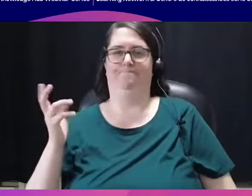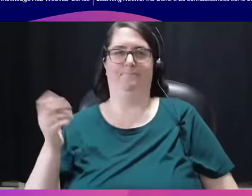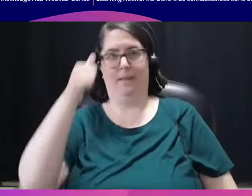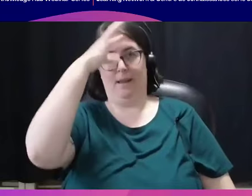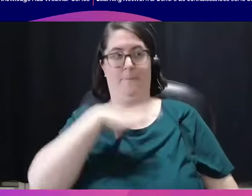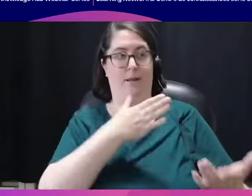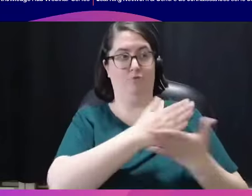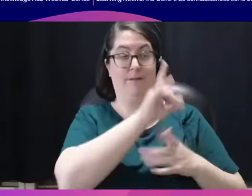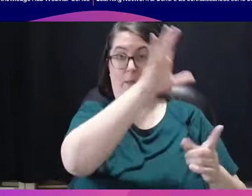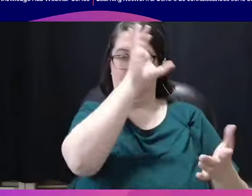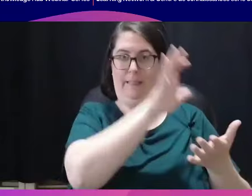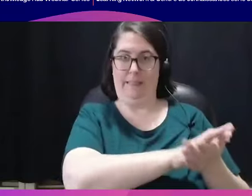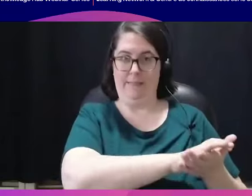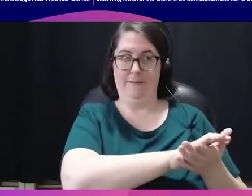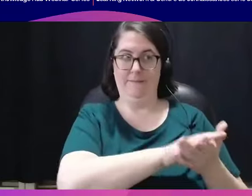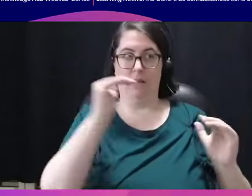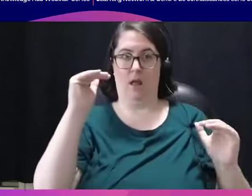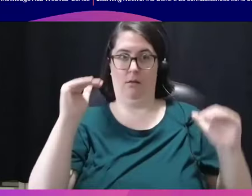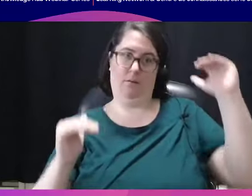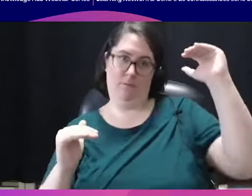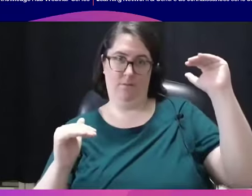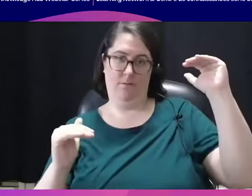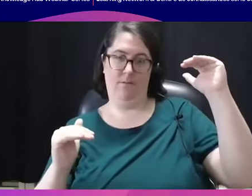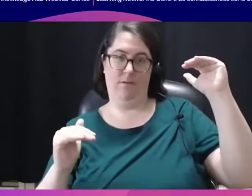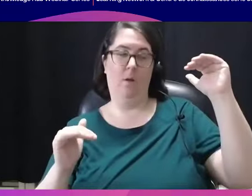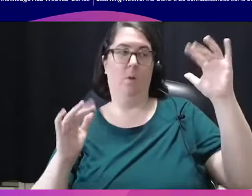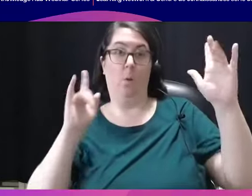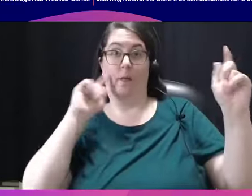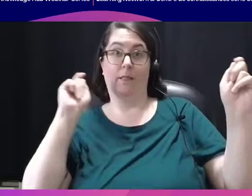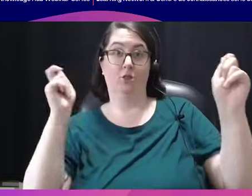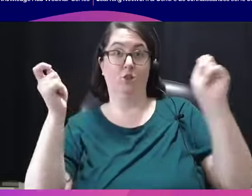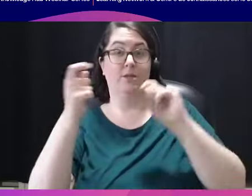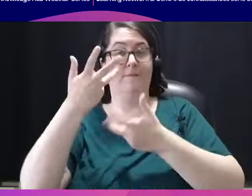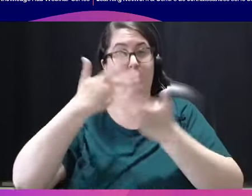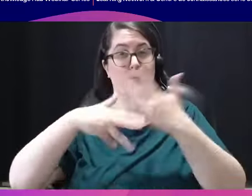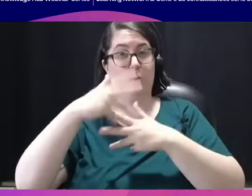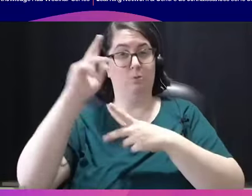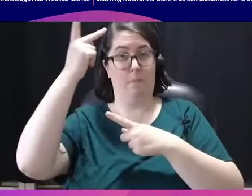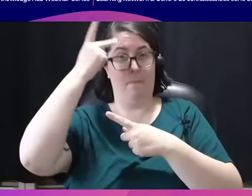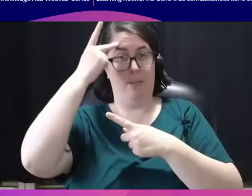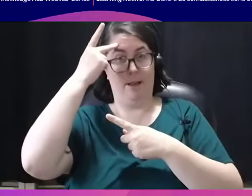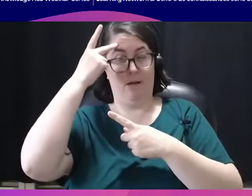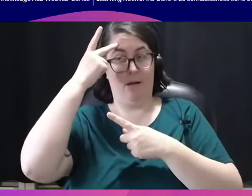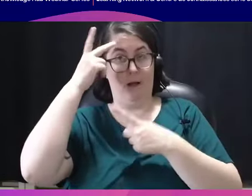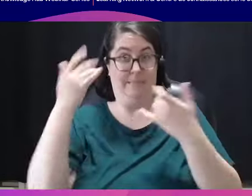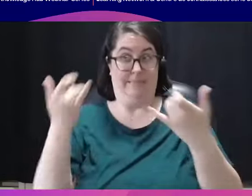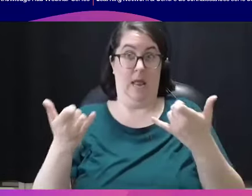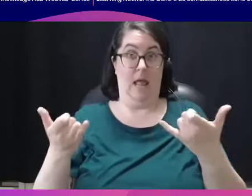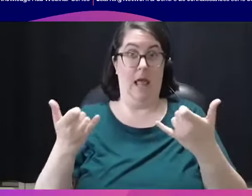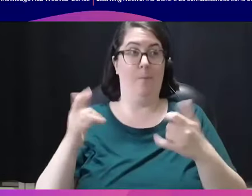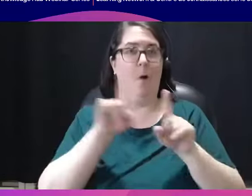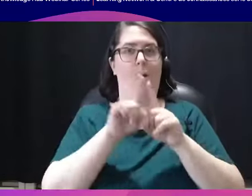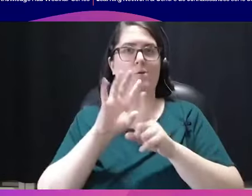rights beliefs and this misogynistic beliefs will change with the social political context of the day and also the cultures of